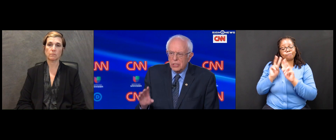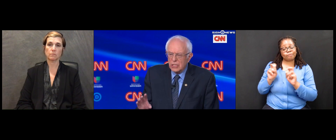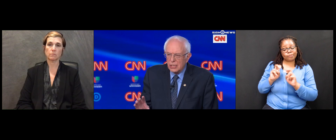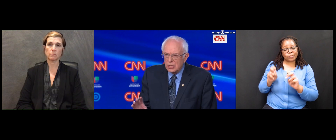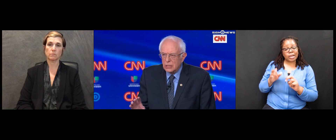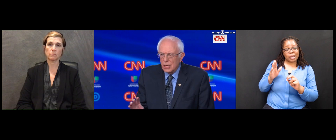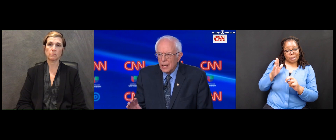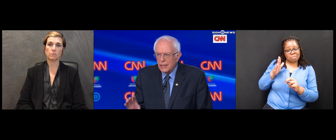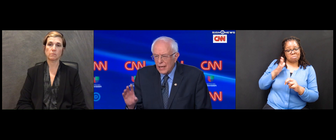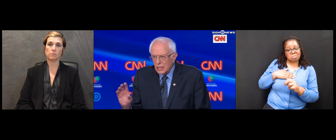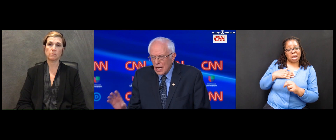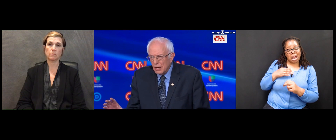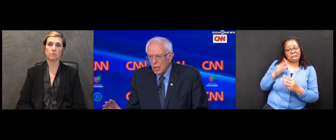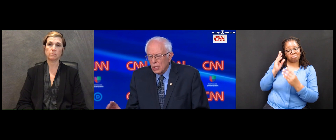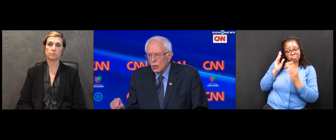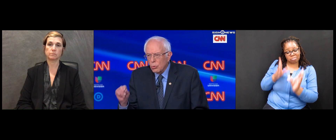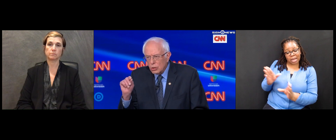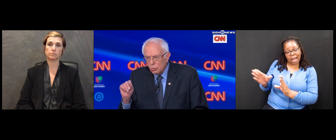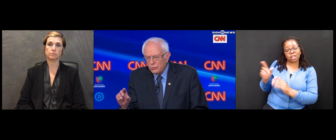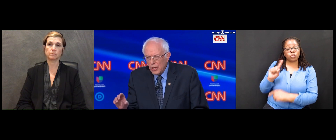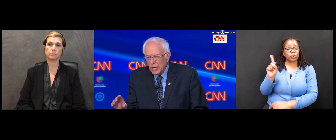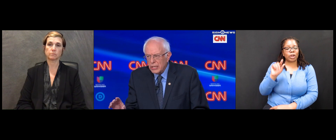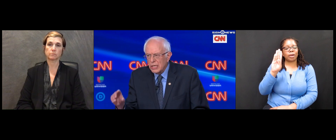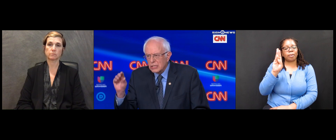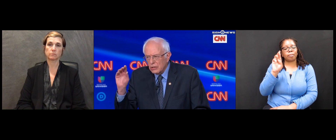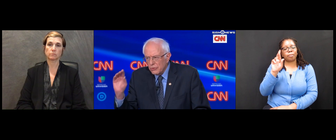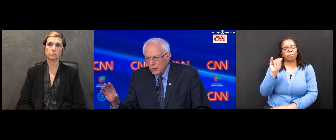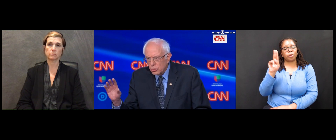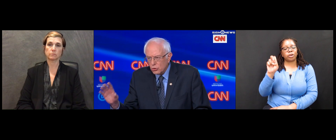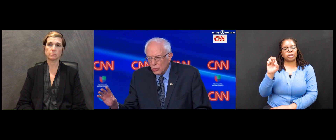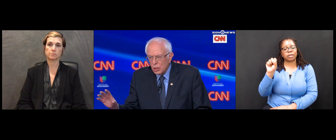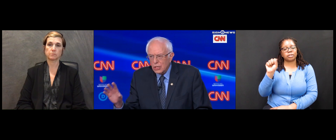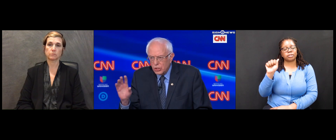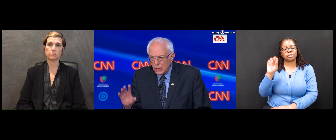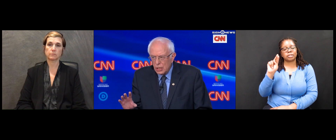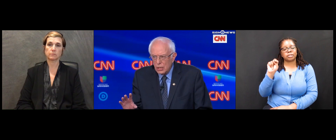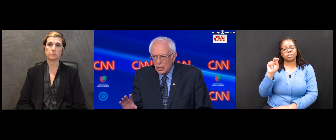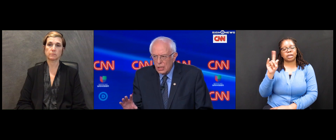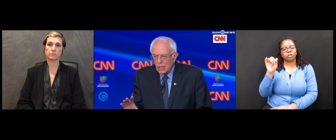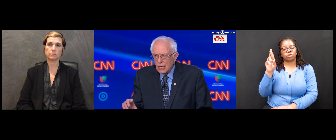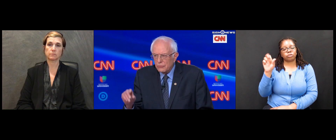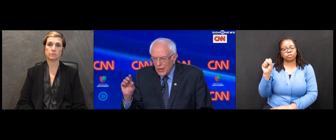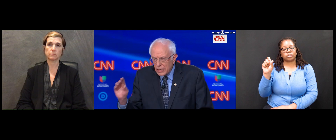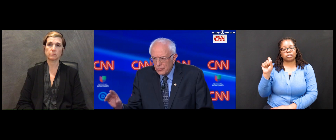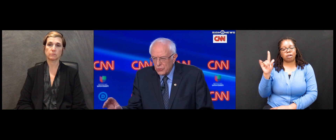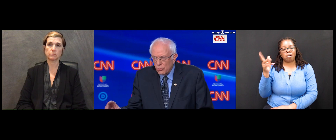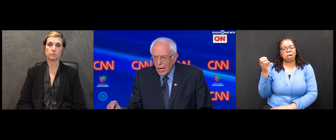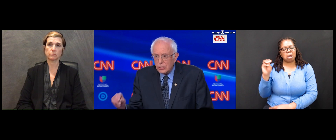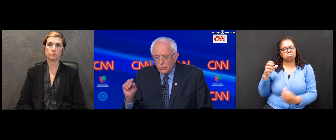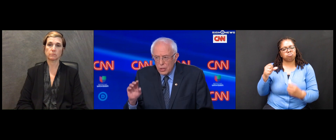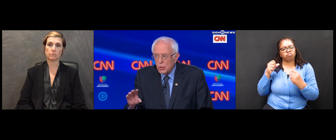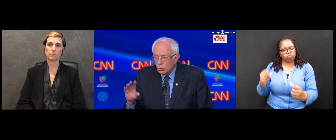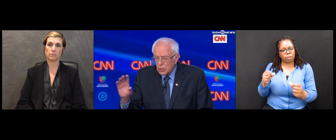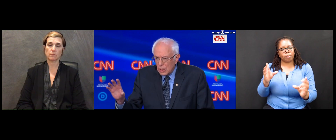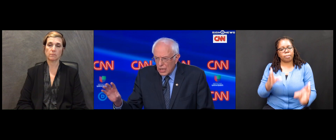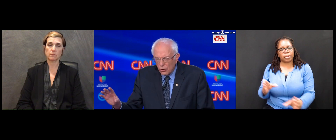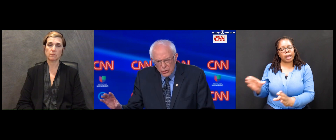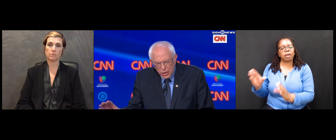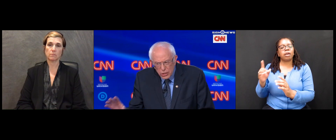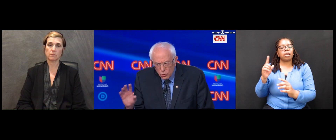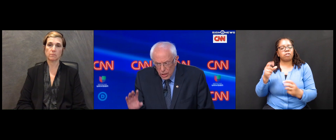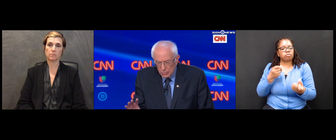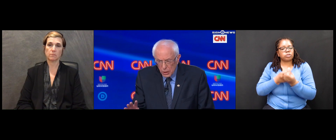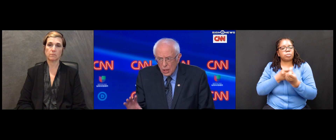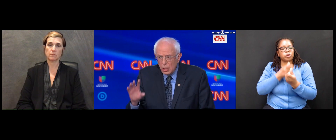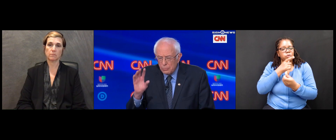on BernieSanders.com, what you will find, it is a very strong agenda in fighting for the rights of women who today are